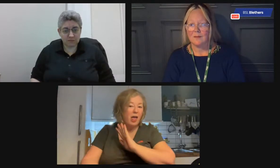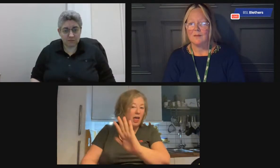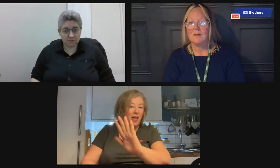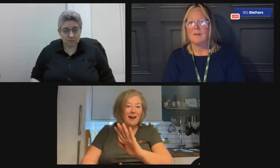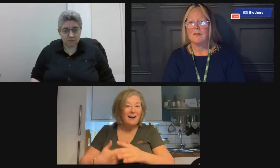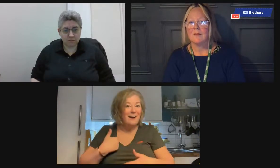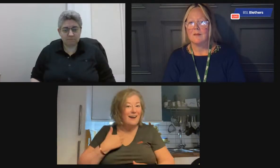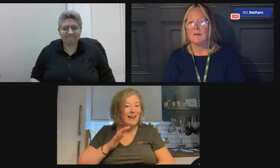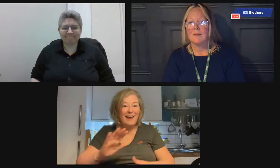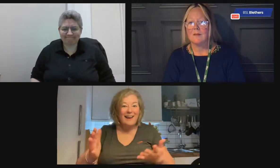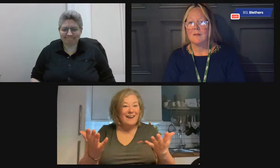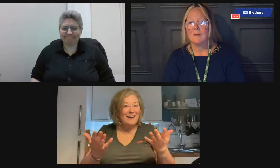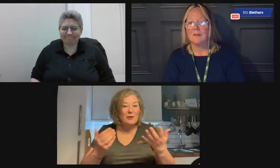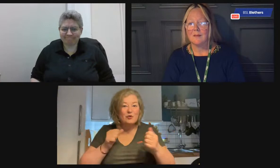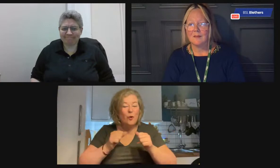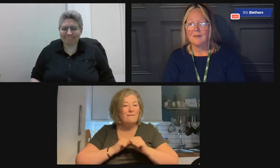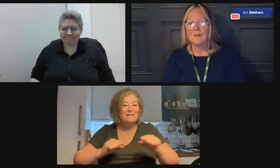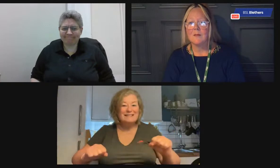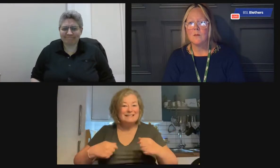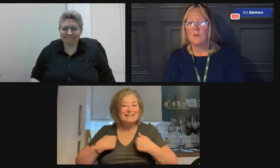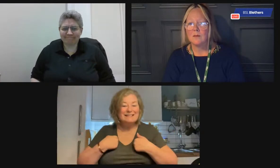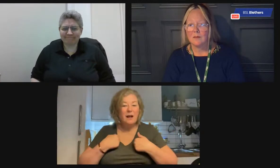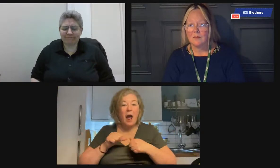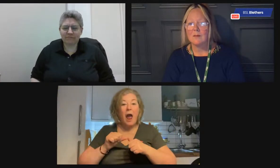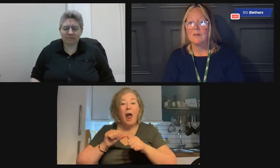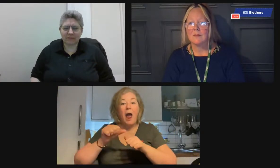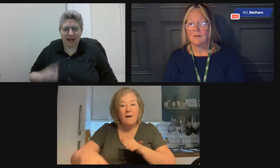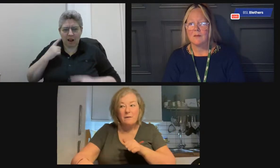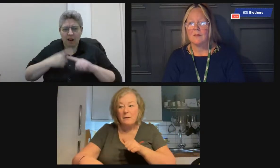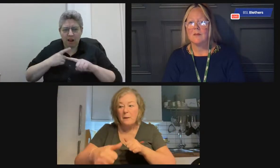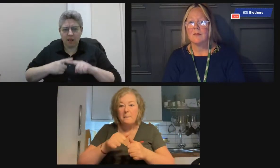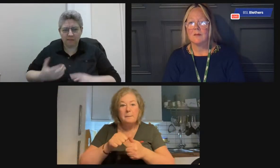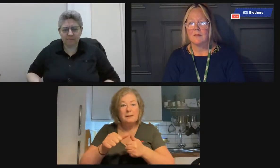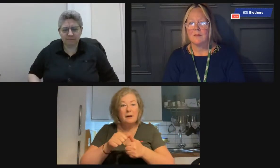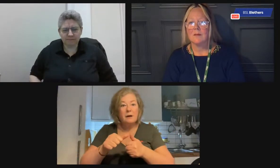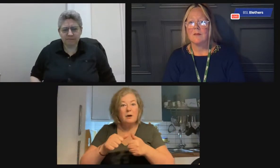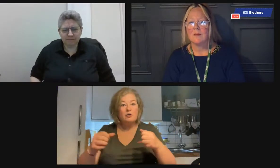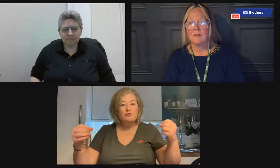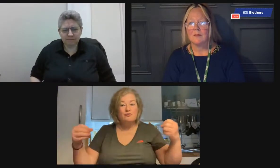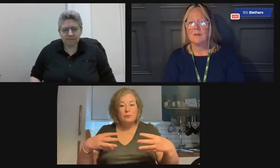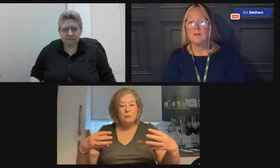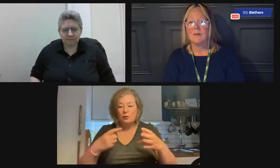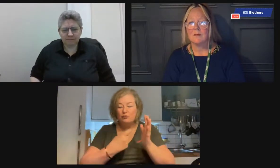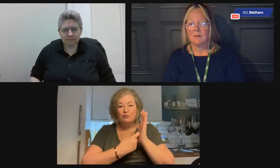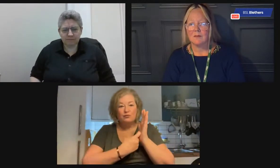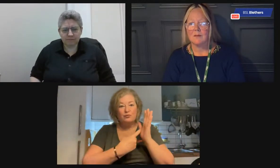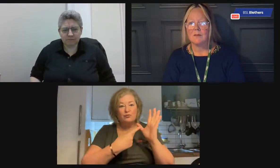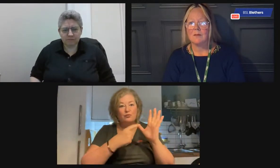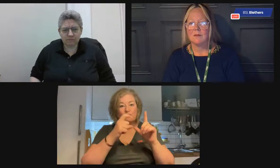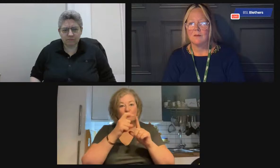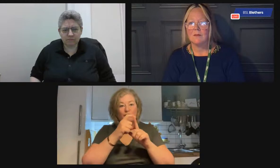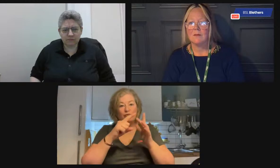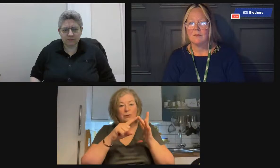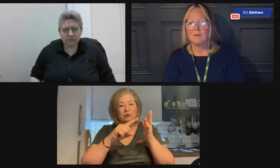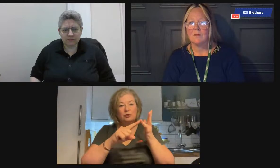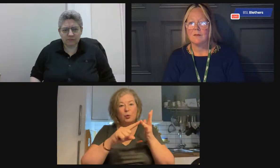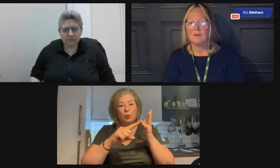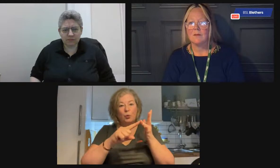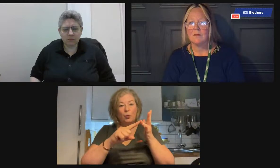in anything. That's why, see, like, you just weren't fit to do anything. But once I'd